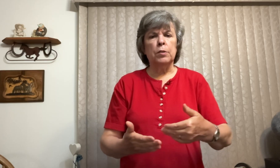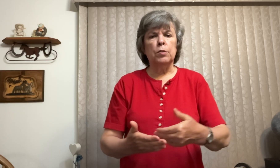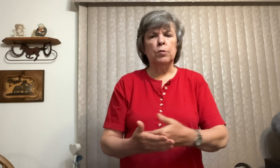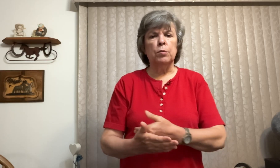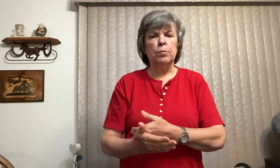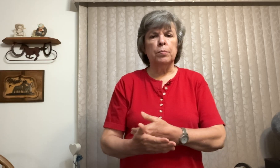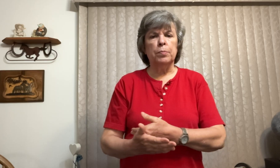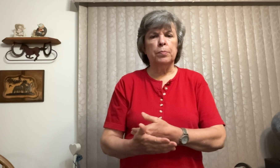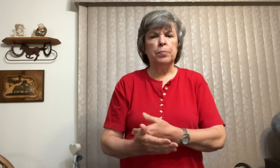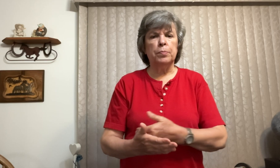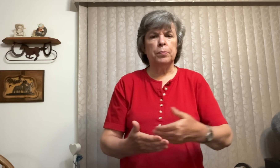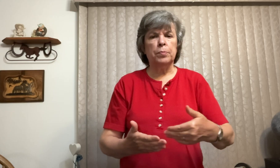new.